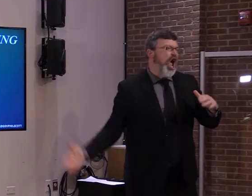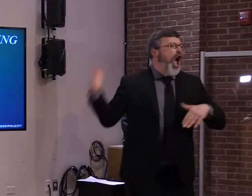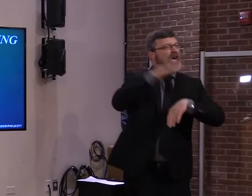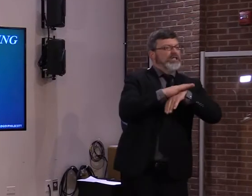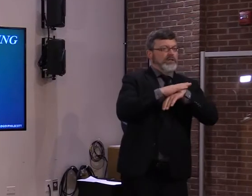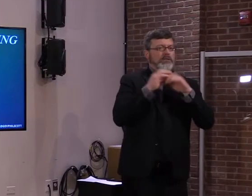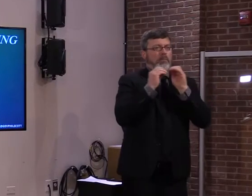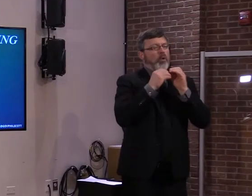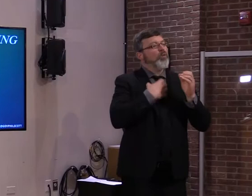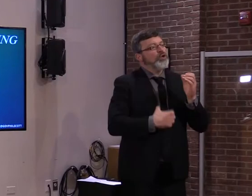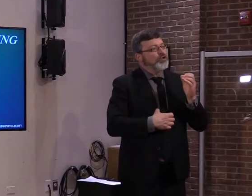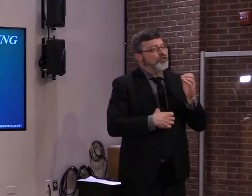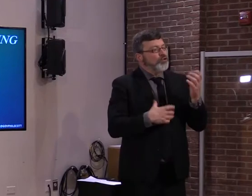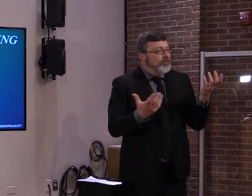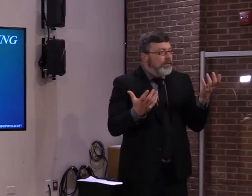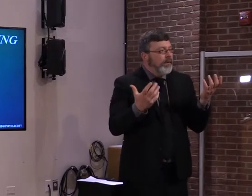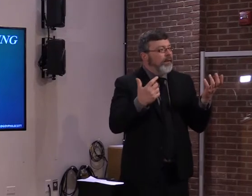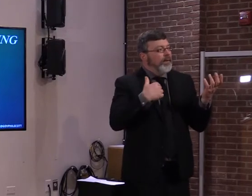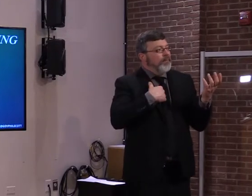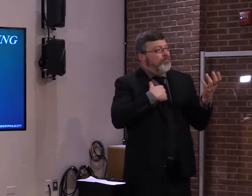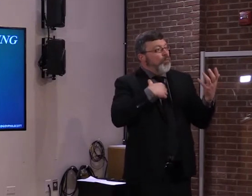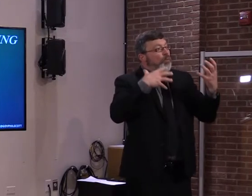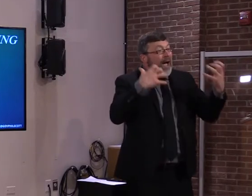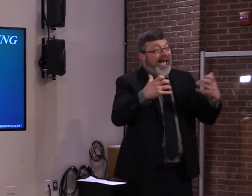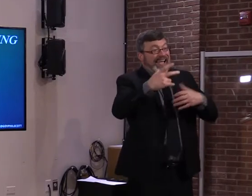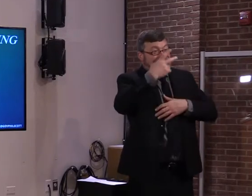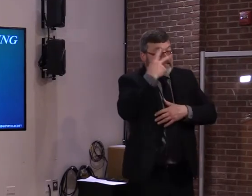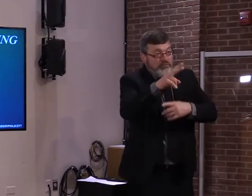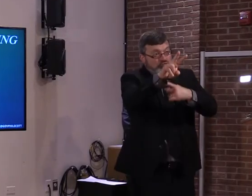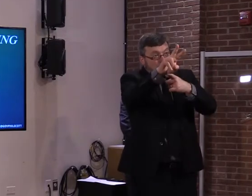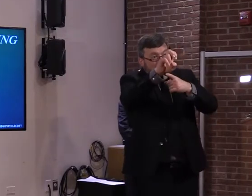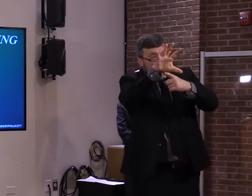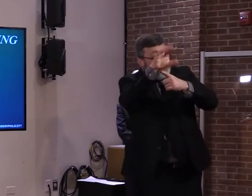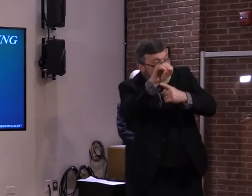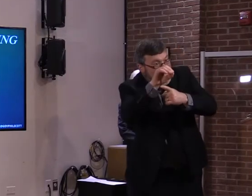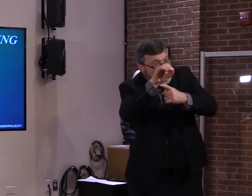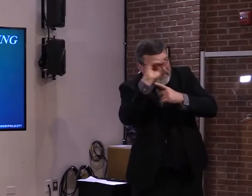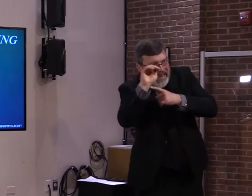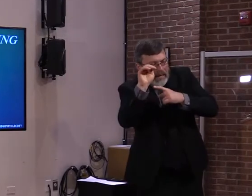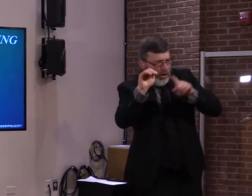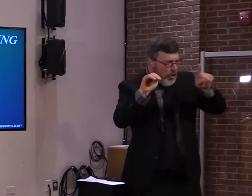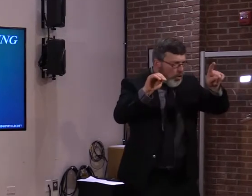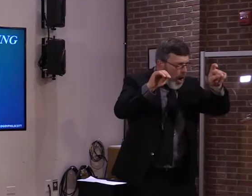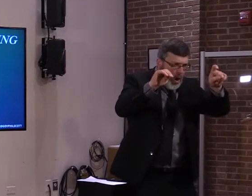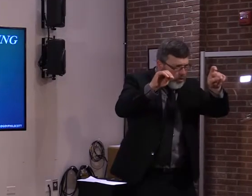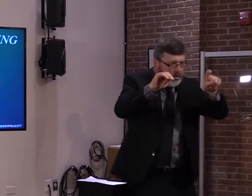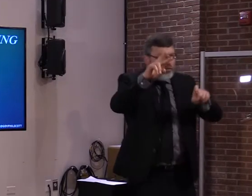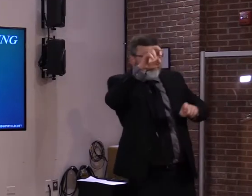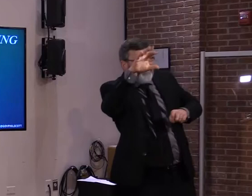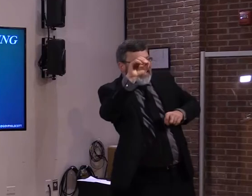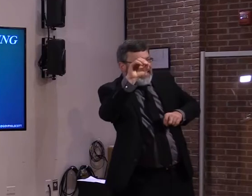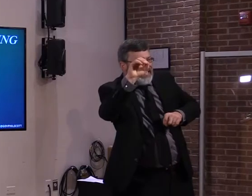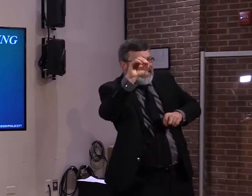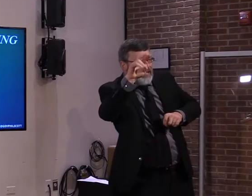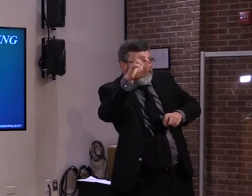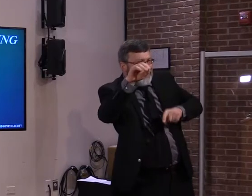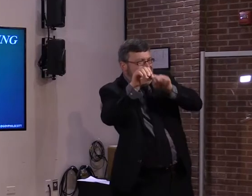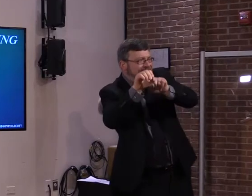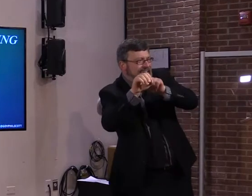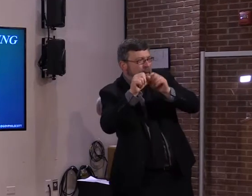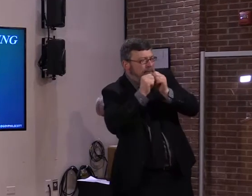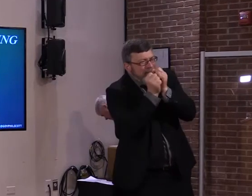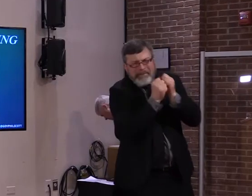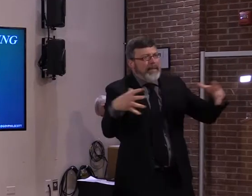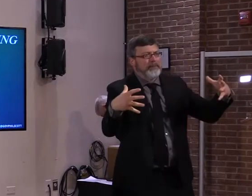$250 million, $250 million going towards housing. So a piece of that is for homeless, because we